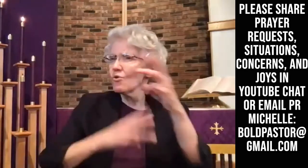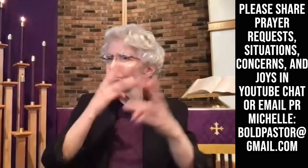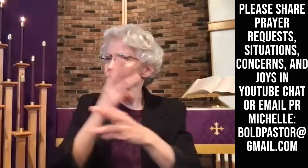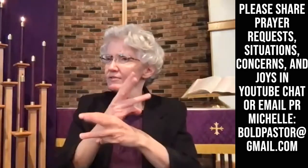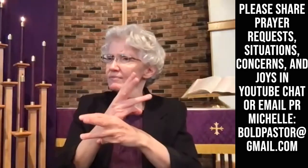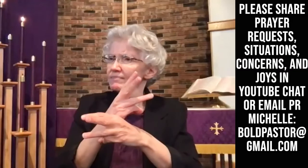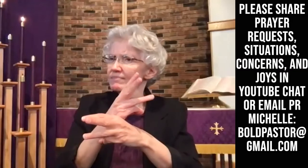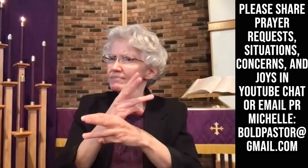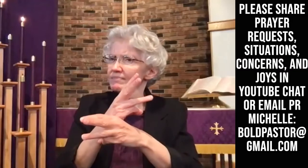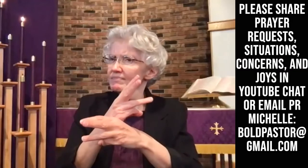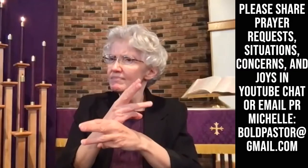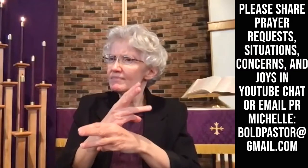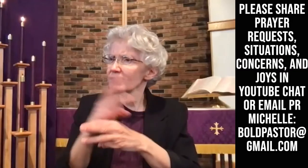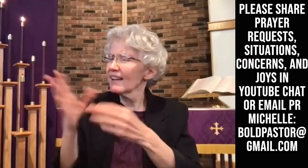and for the world,